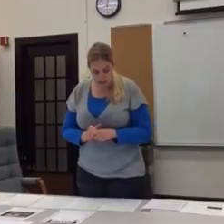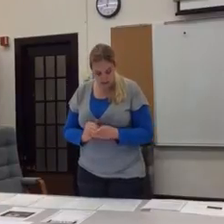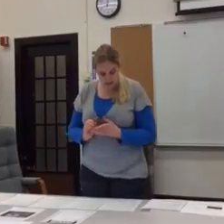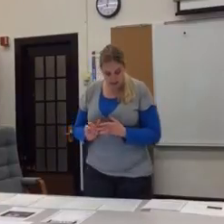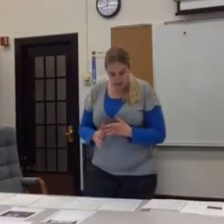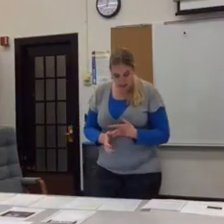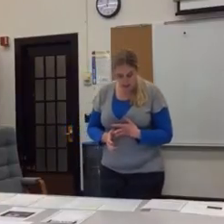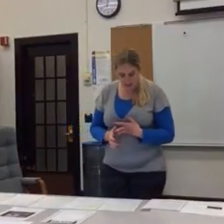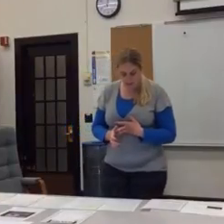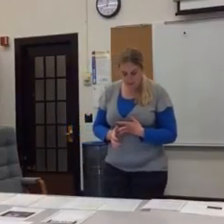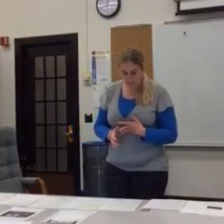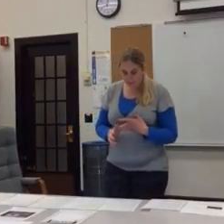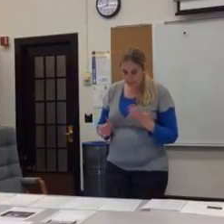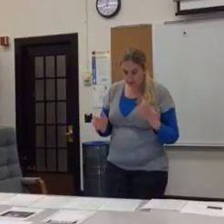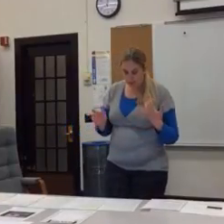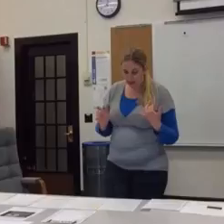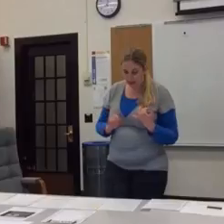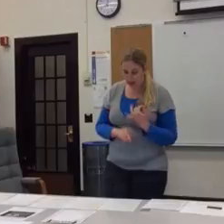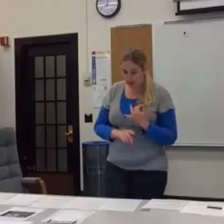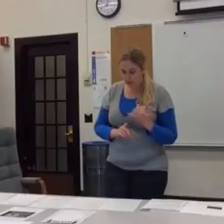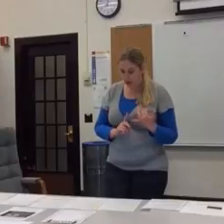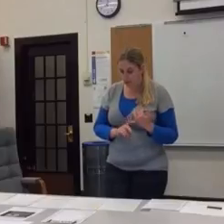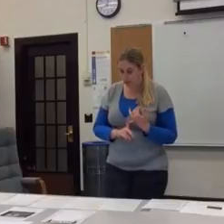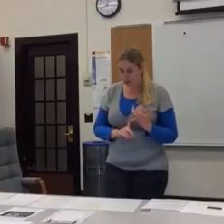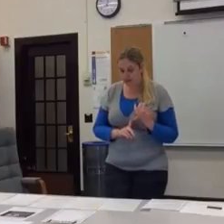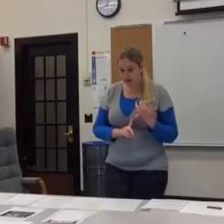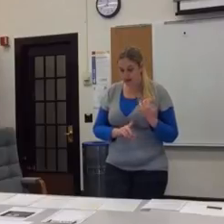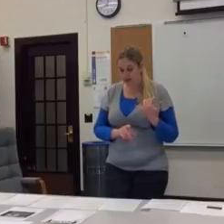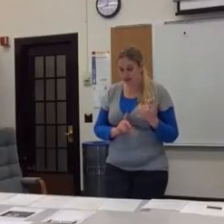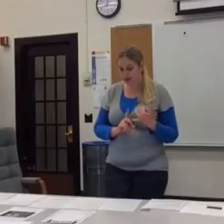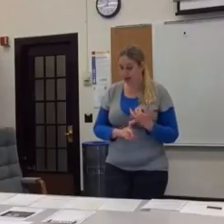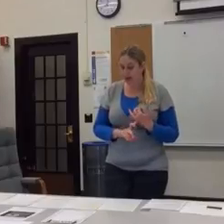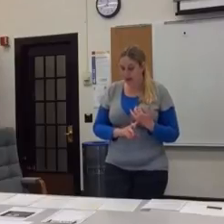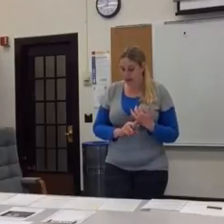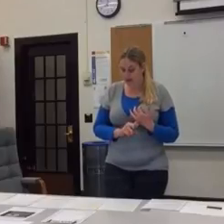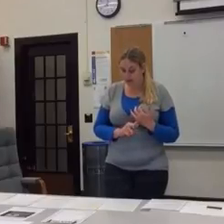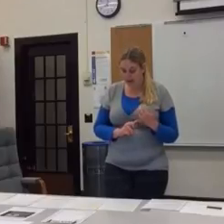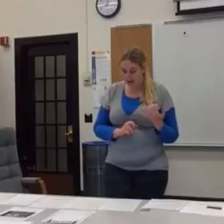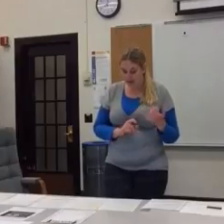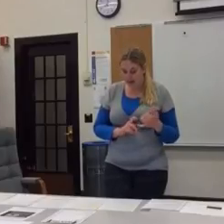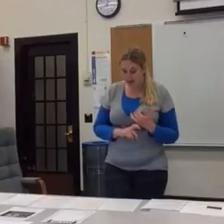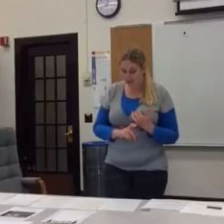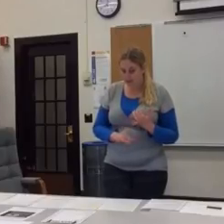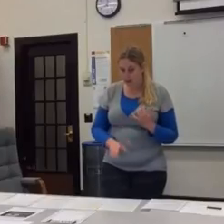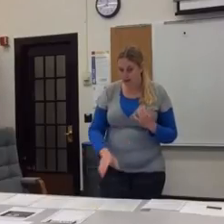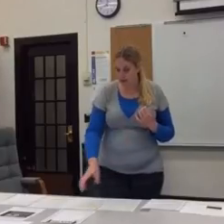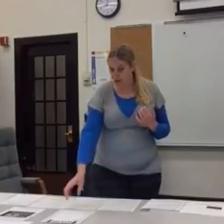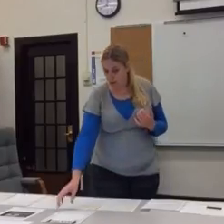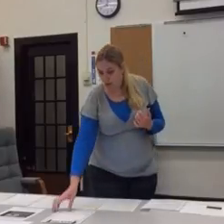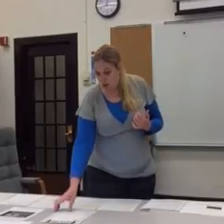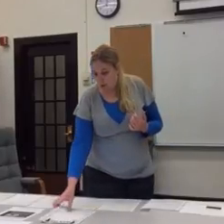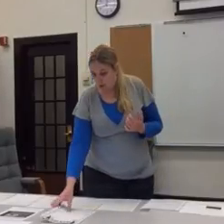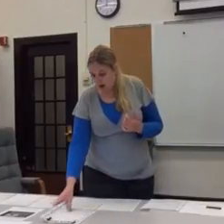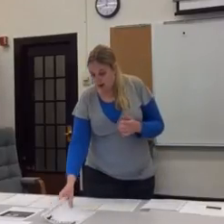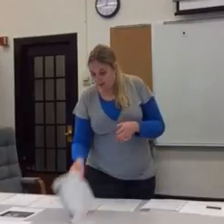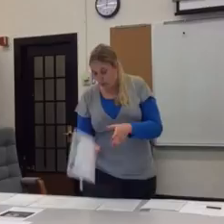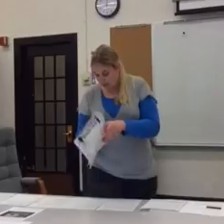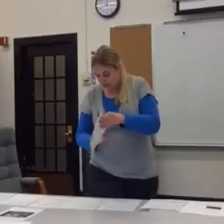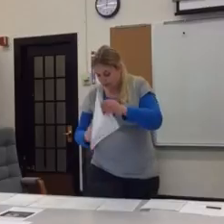kids. They are a roping activity, a tin can toss, make your own wanted